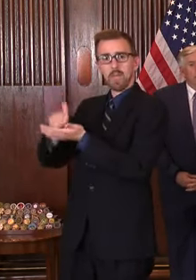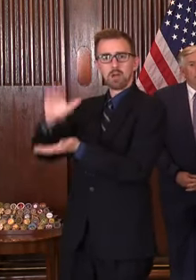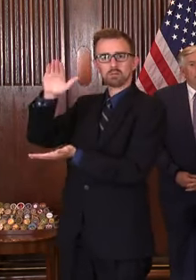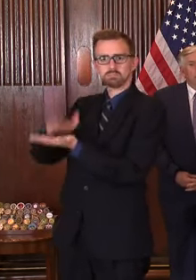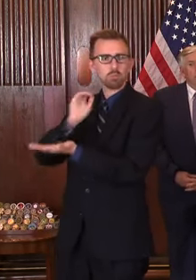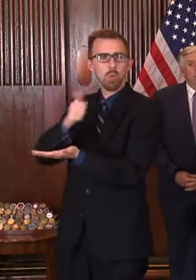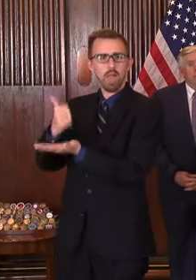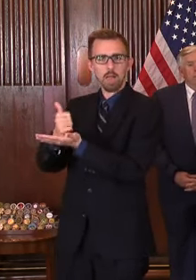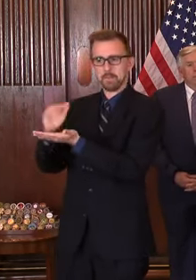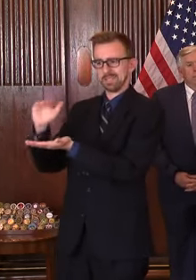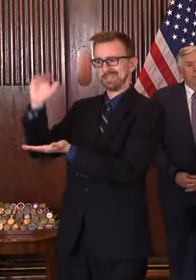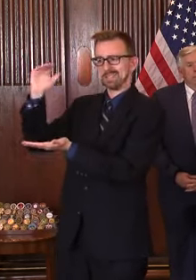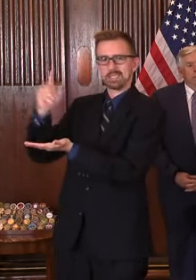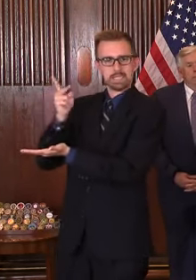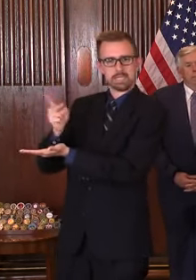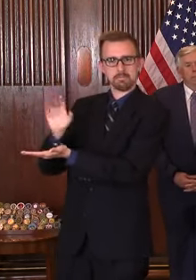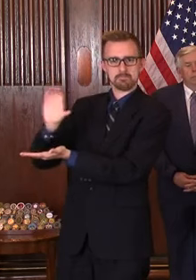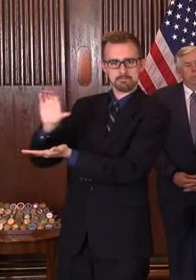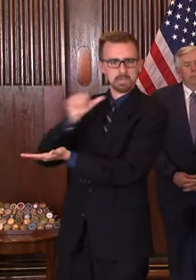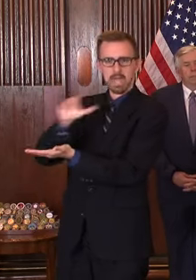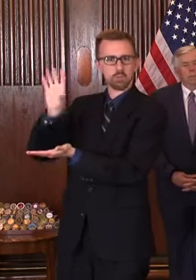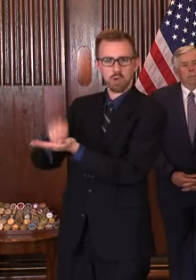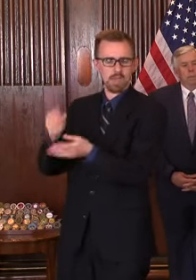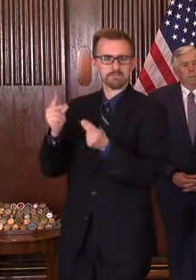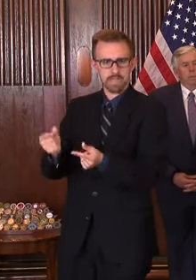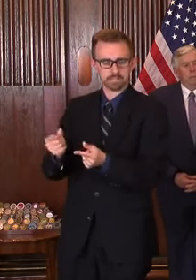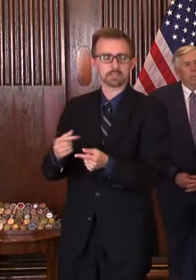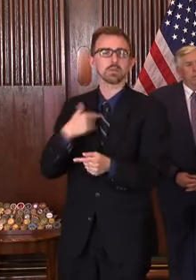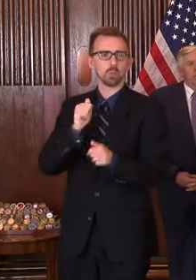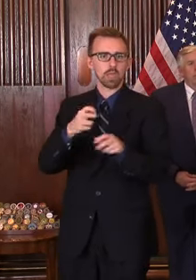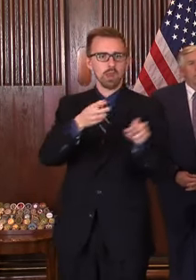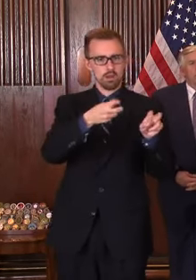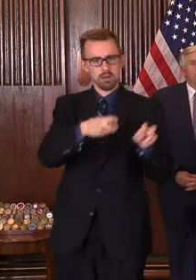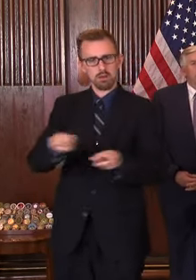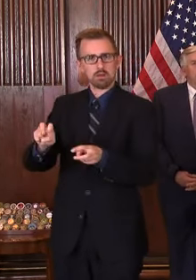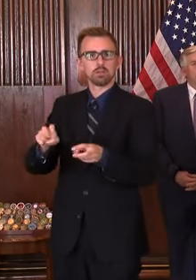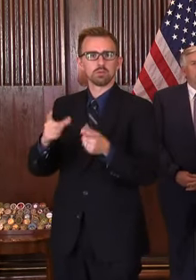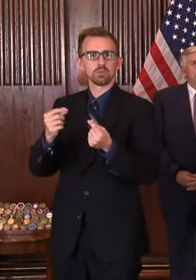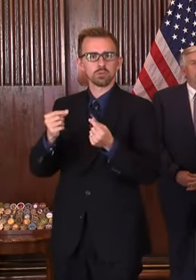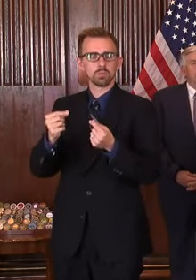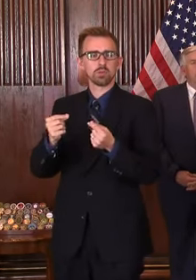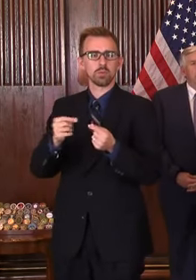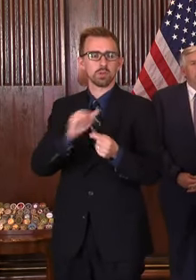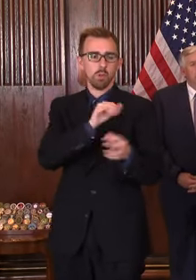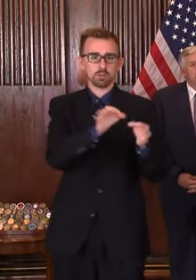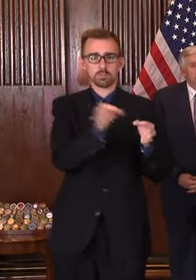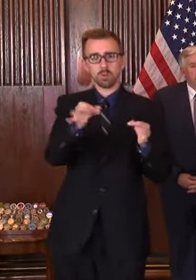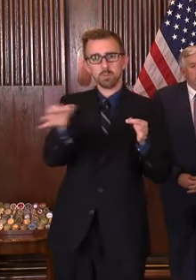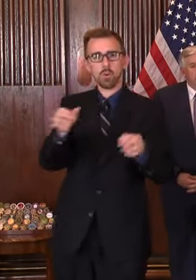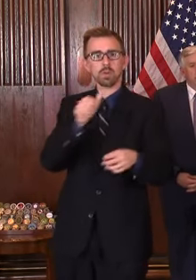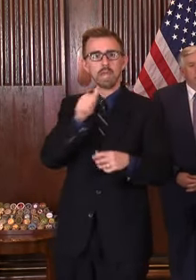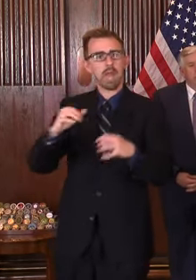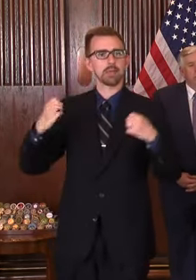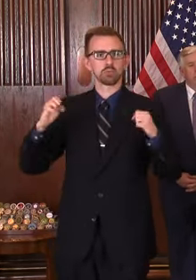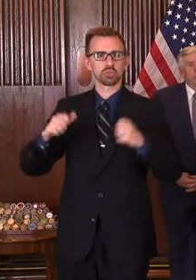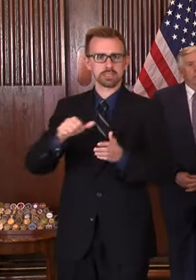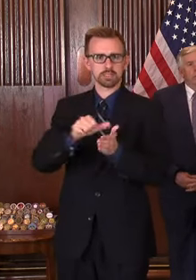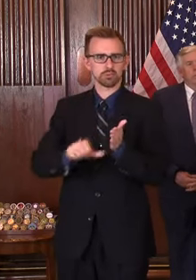critical component of allowing our healthcare system to gradually begin to perform postponed and non-emergent